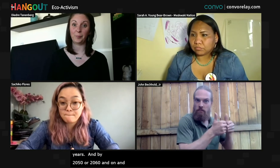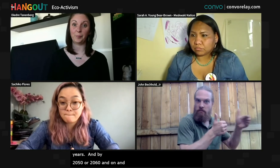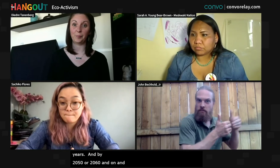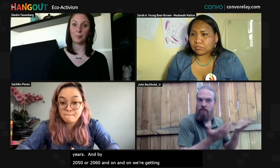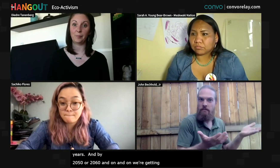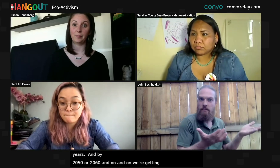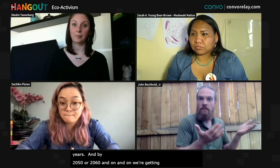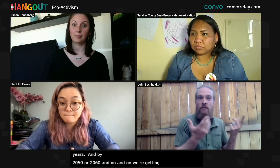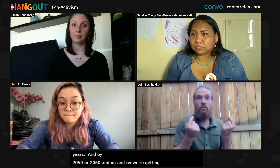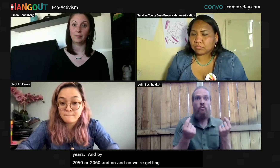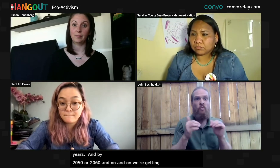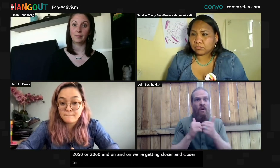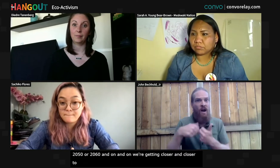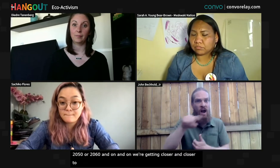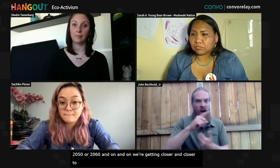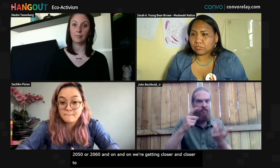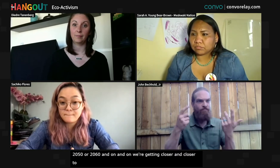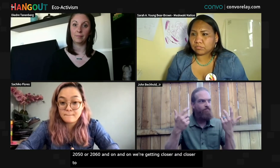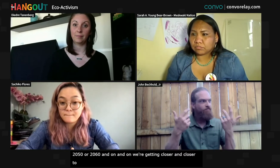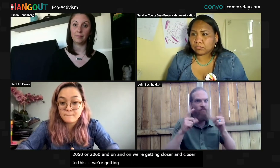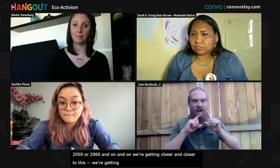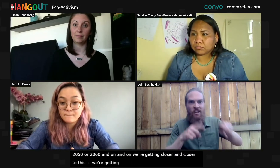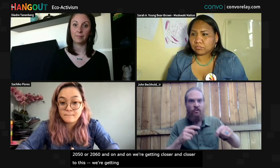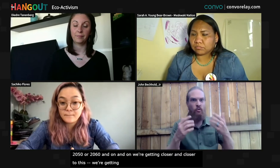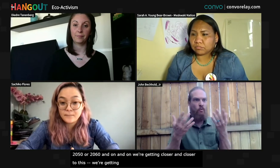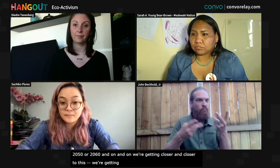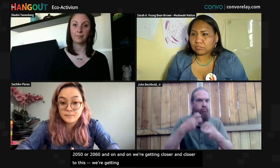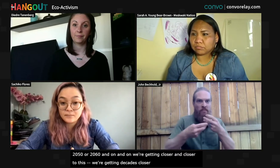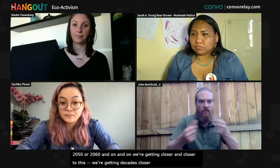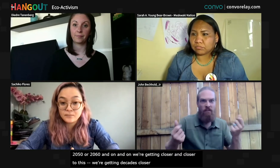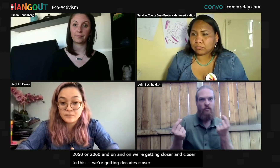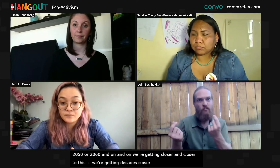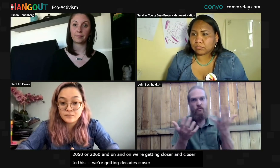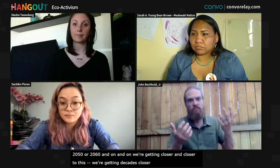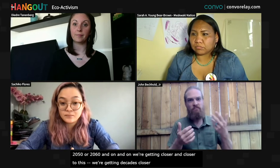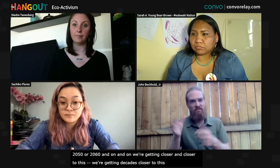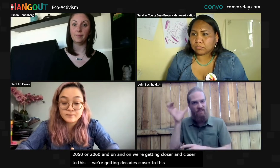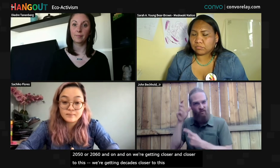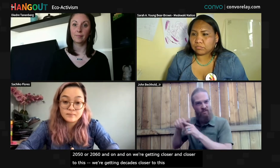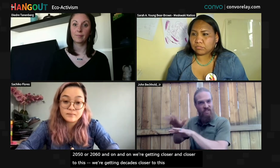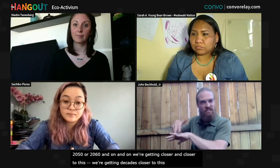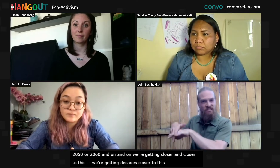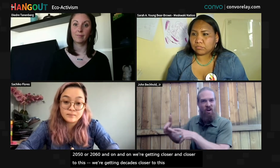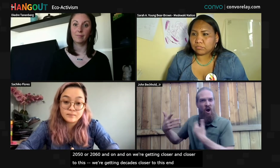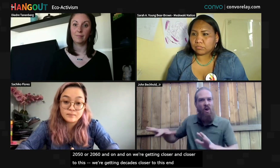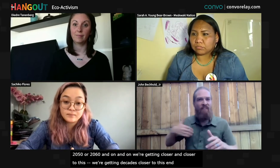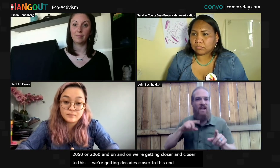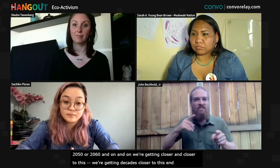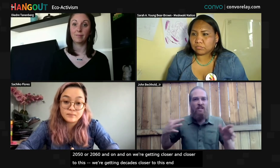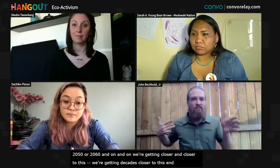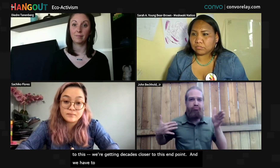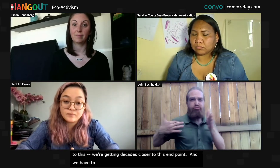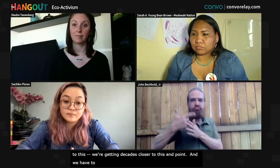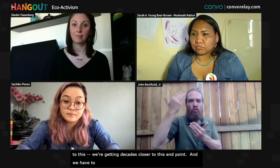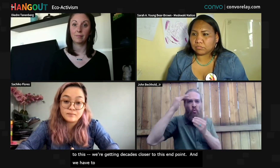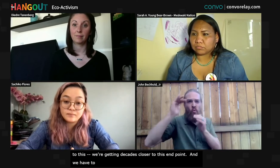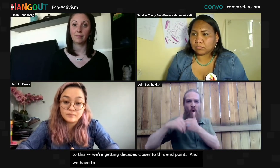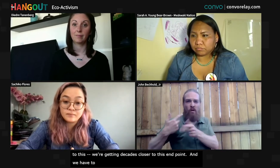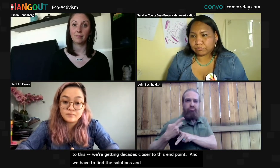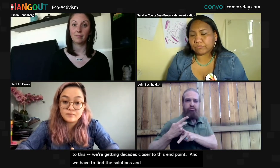We're getting decades closer to this end point. And we have to find the solutions and the answers. And we've got to listen to